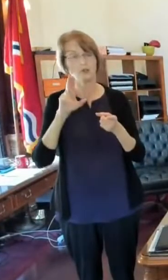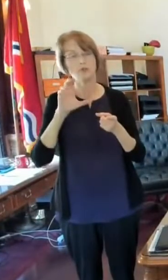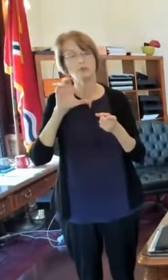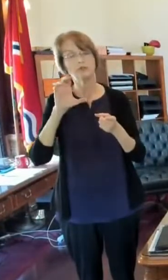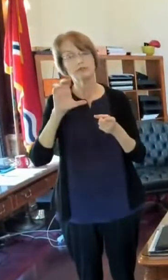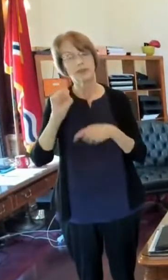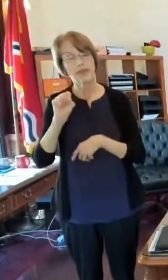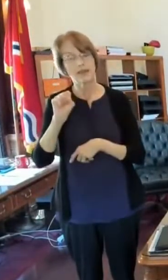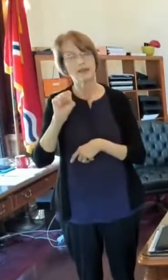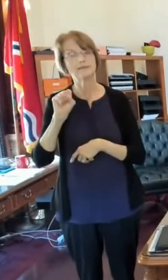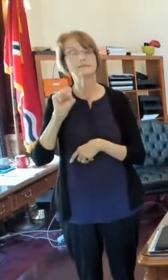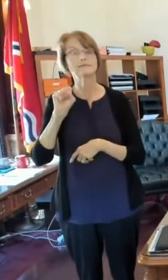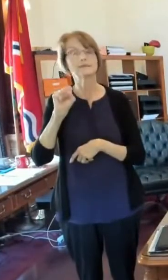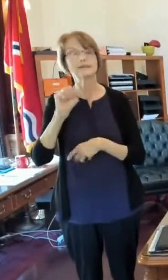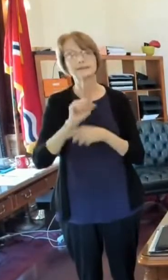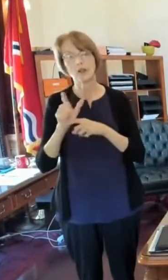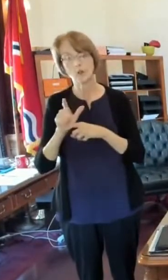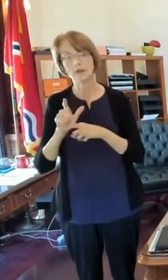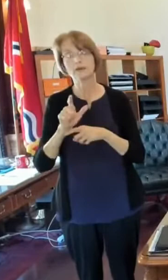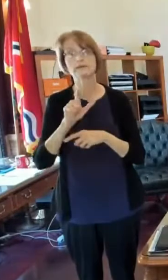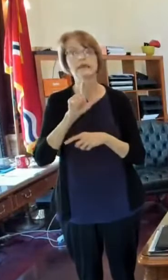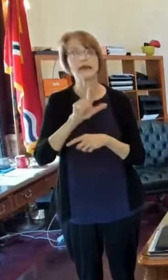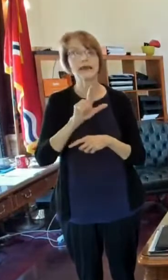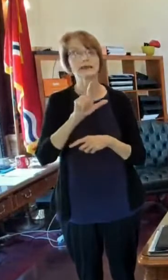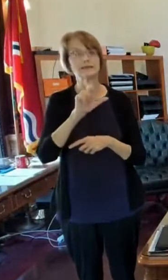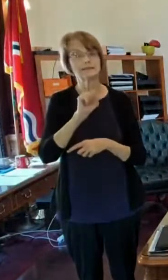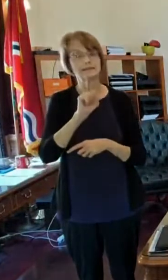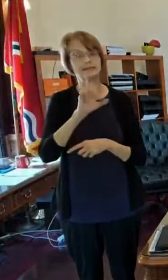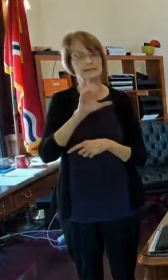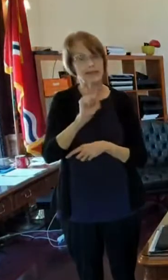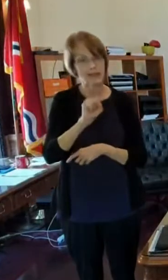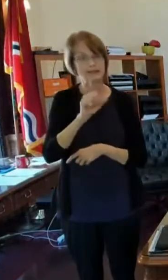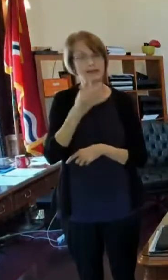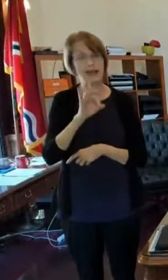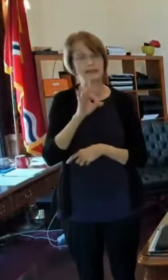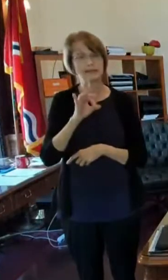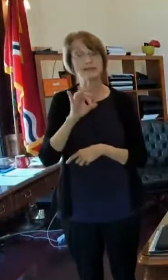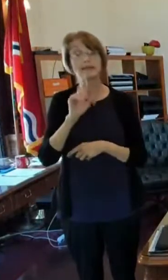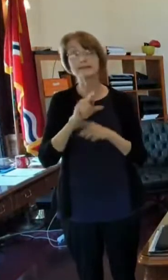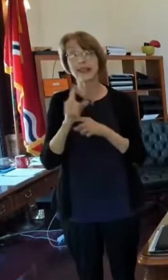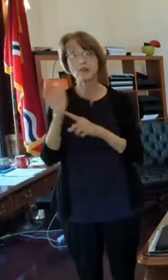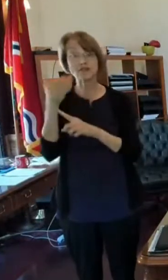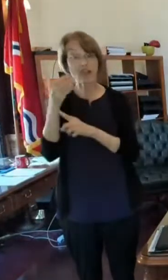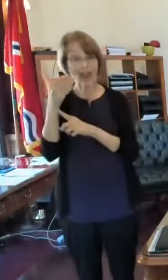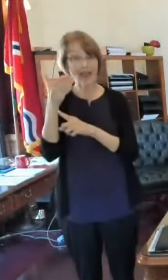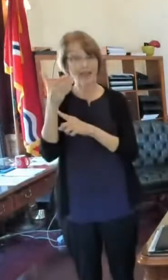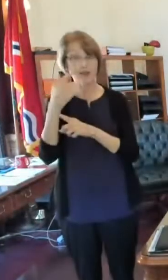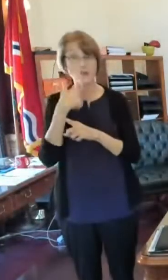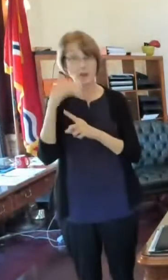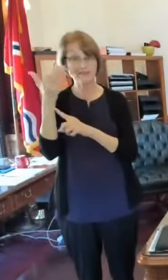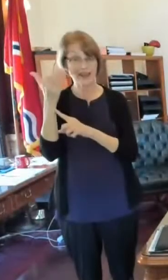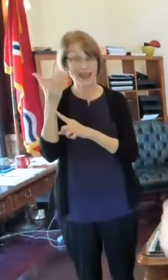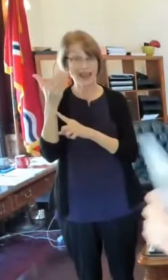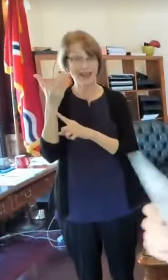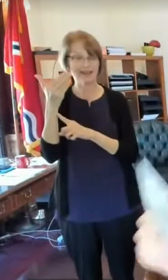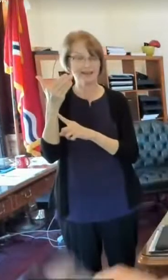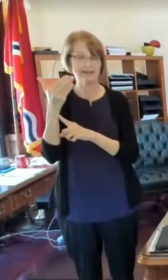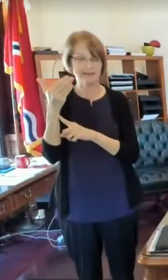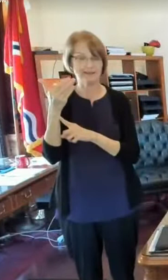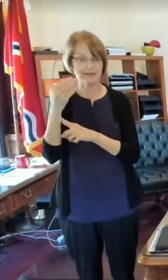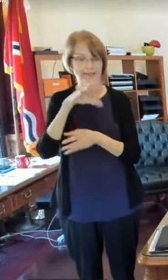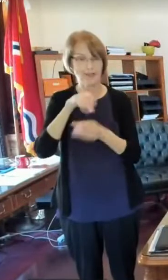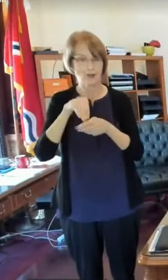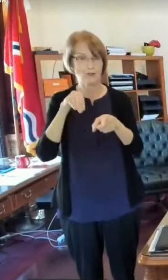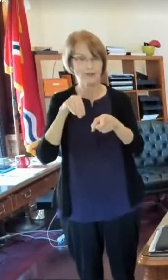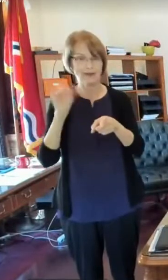Louis, LCS 19, and there's the St. Louis flag, the red flag, is